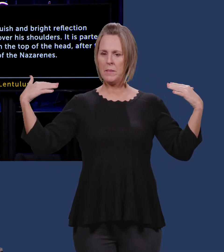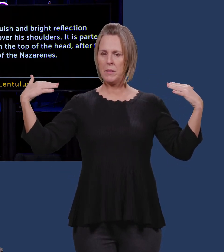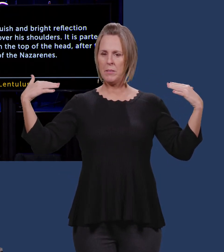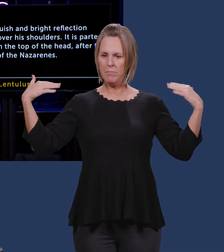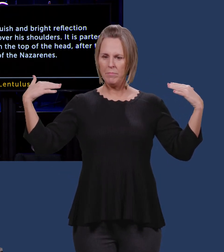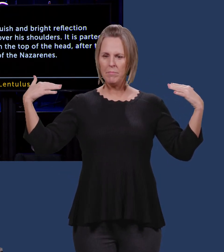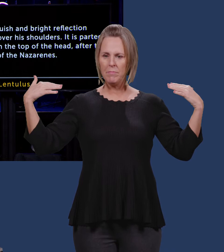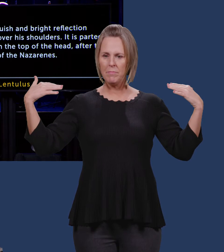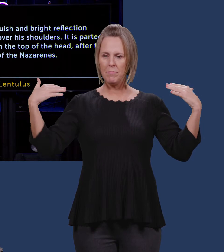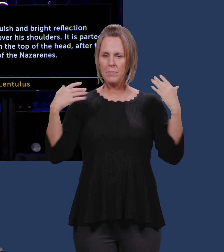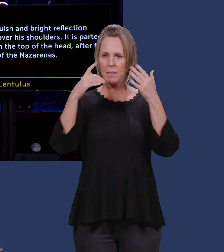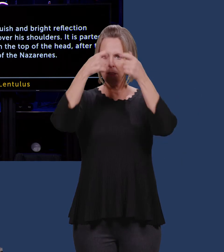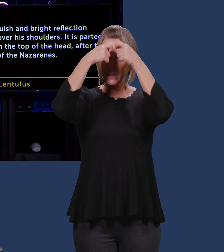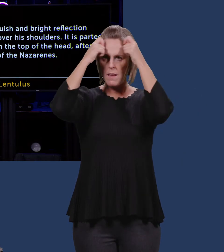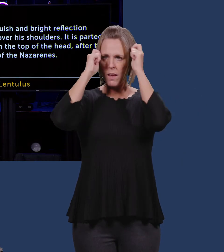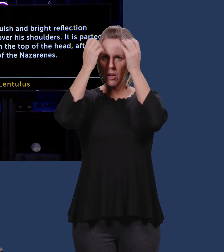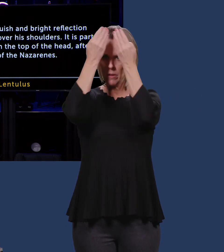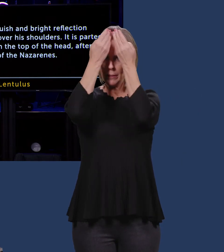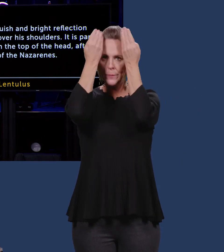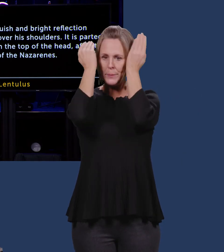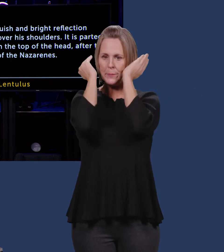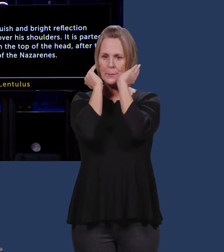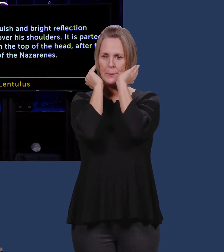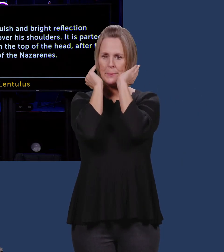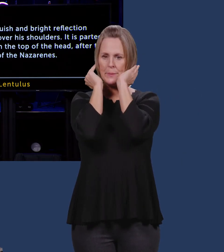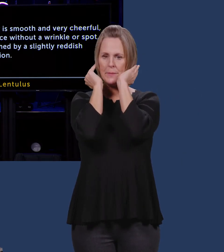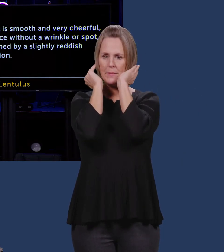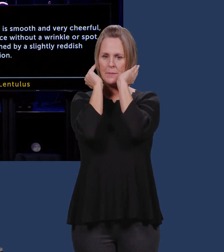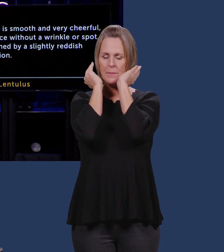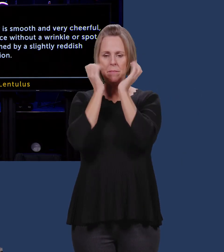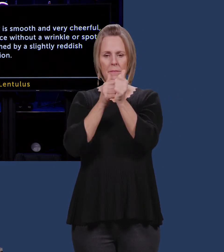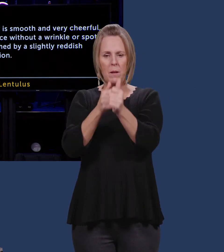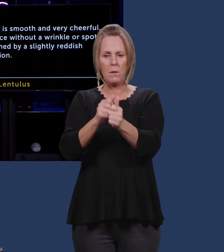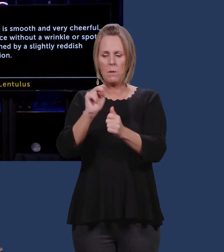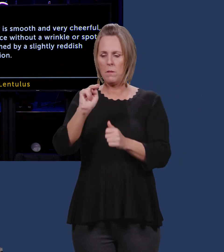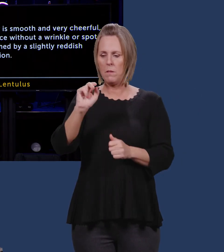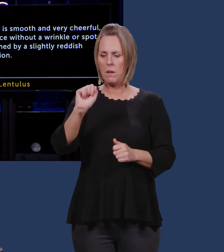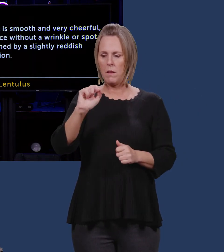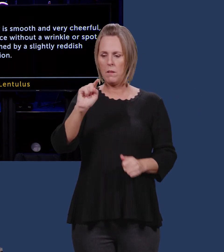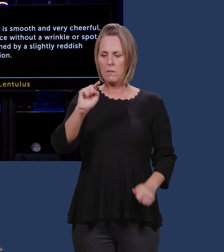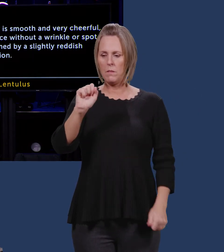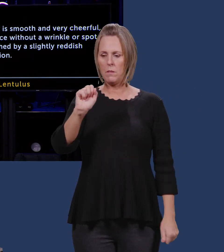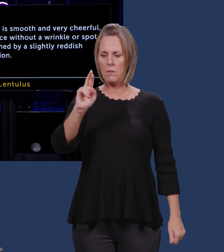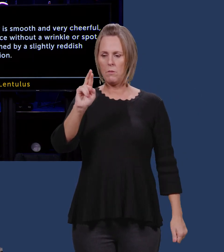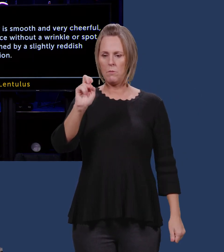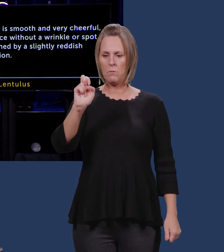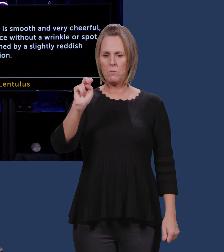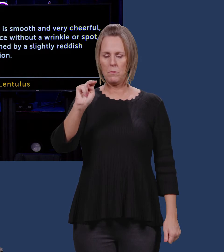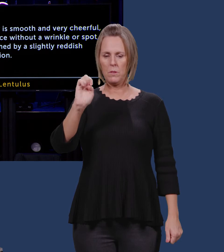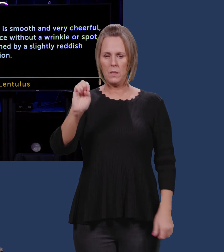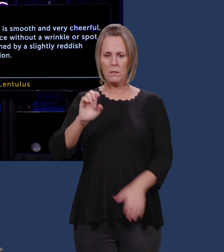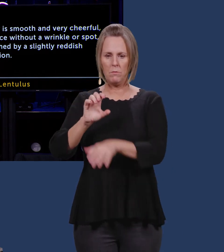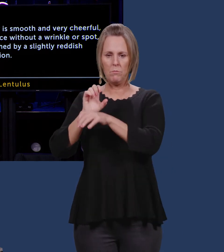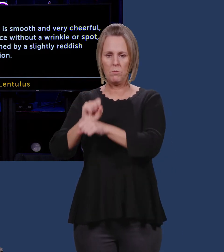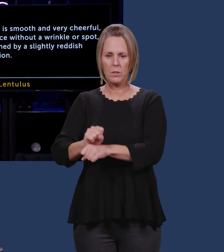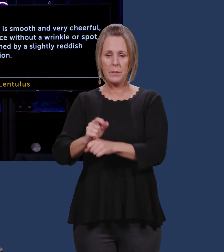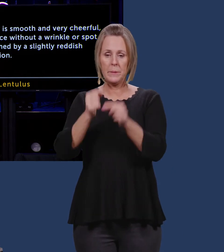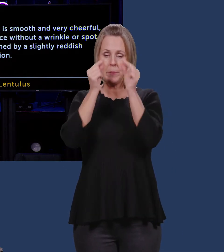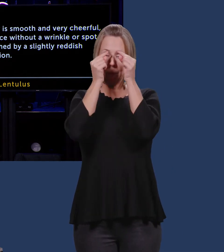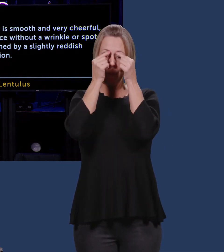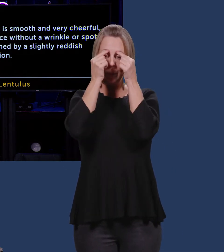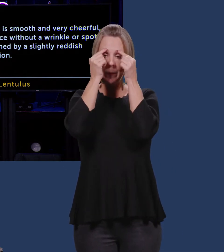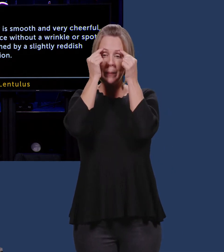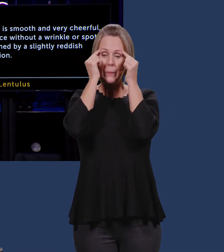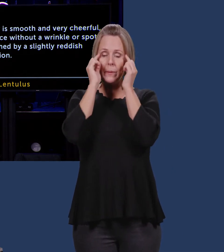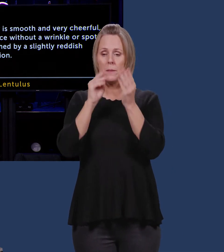It's parted in two on the top of his head after the pattern of the Nazarenes. His brow is smooth and very cheerful, with a face without